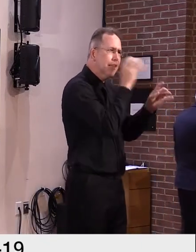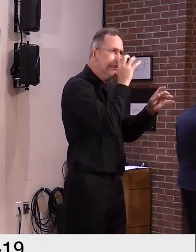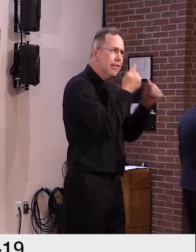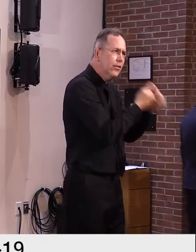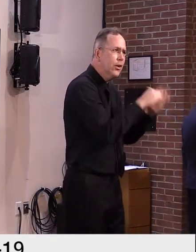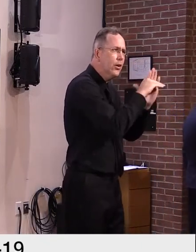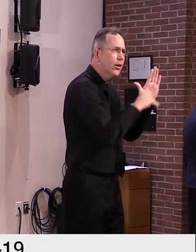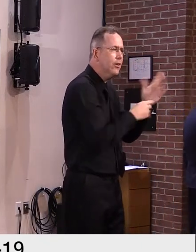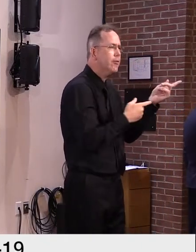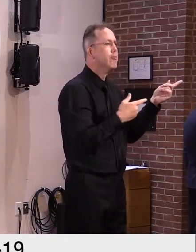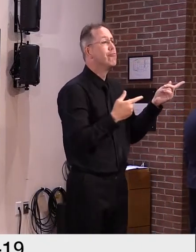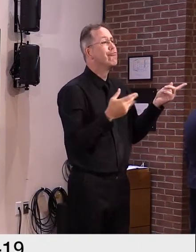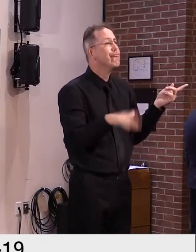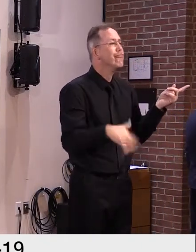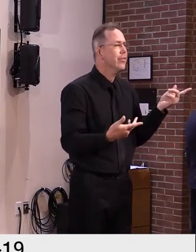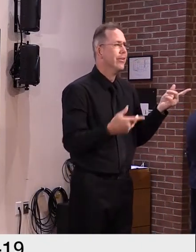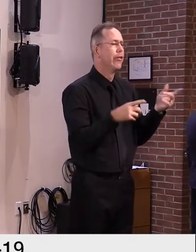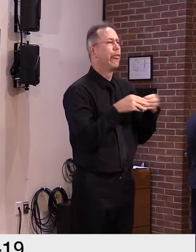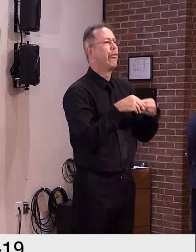about.